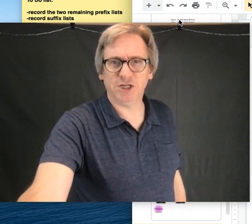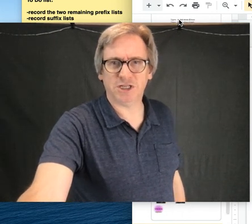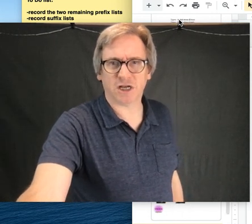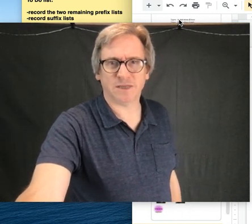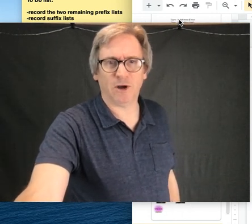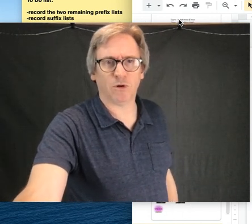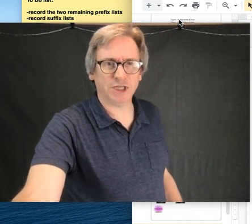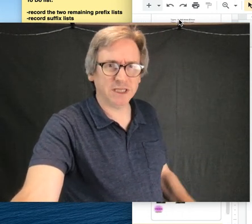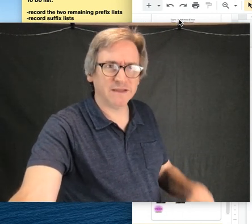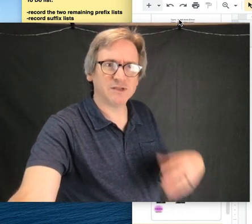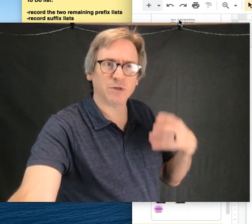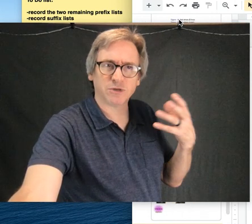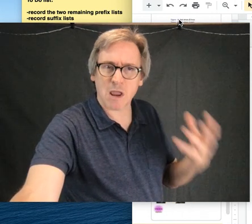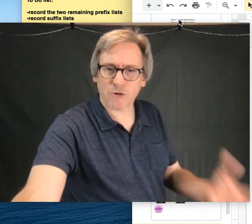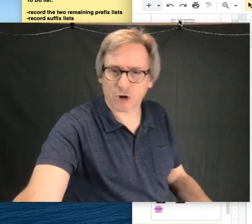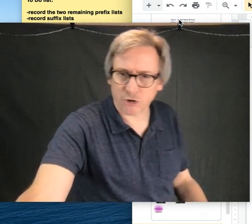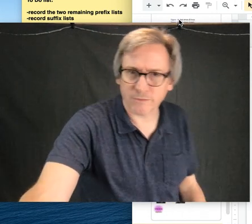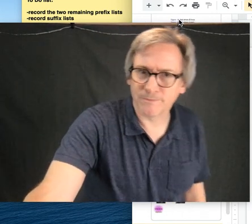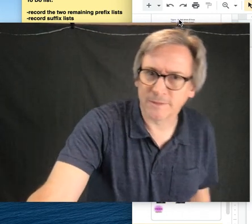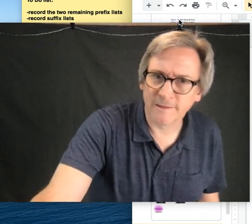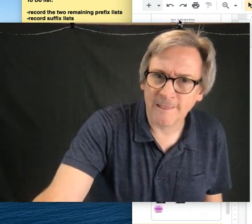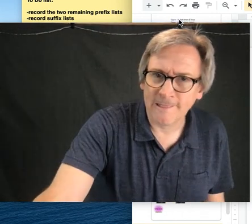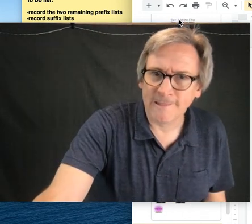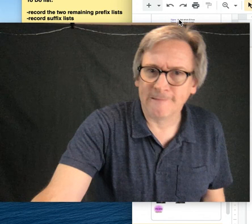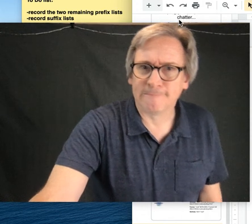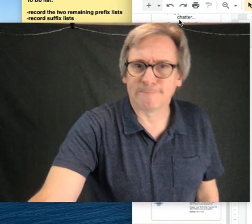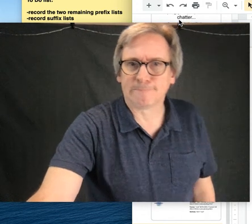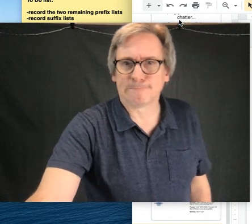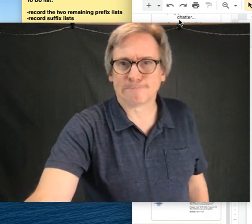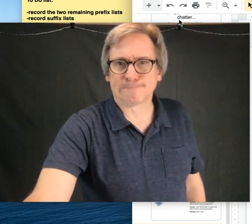So then she talks about where she lives and what's around her.